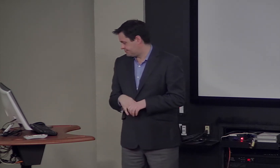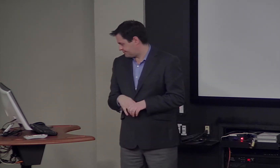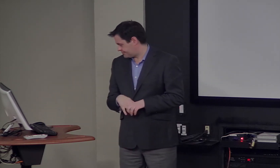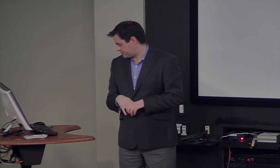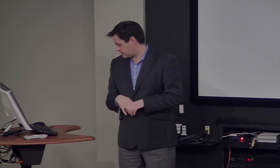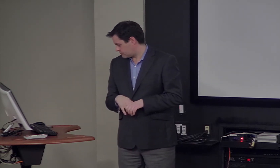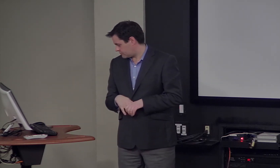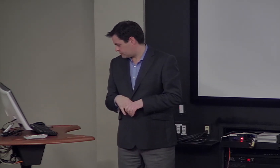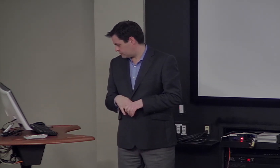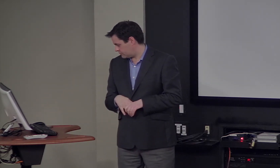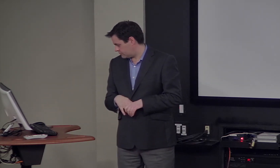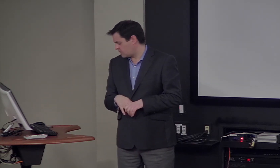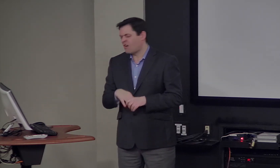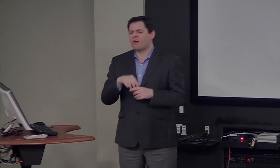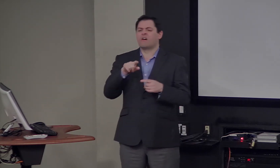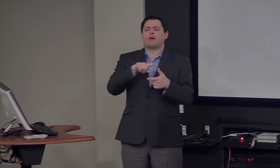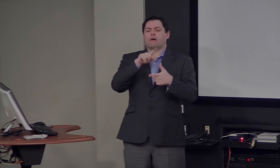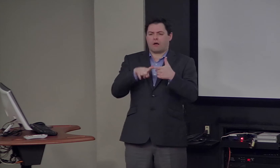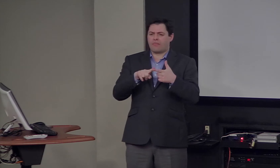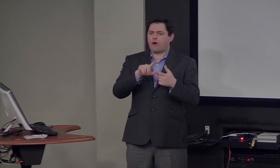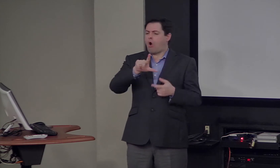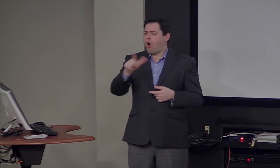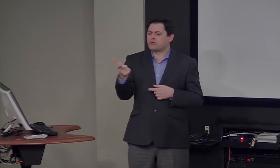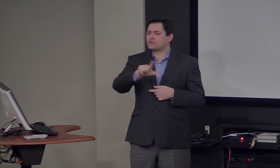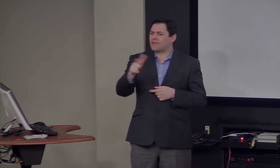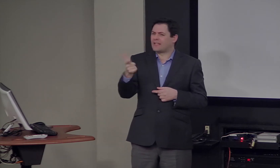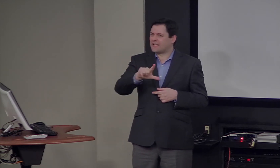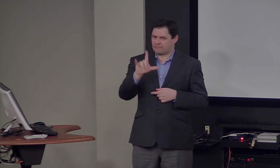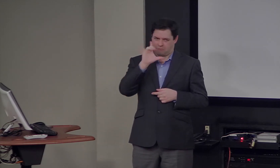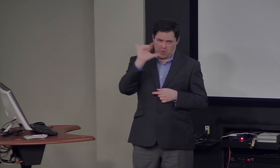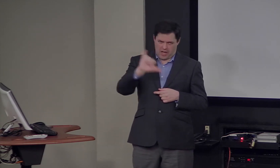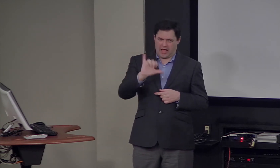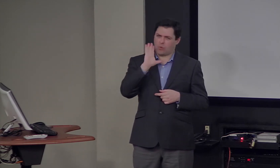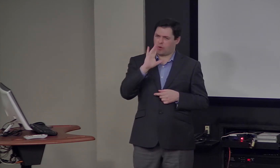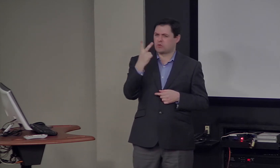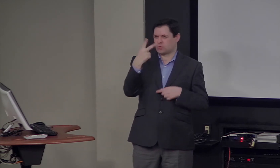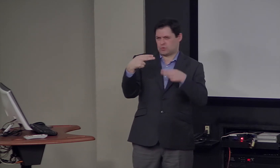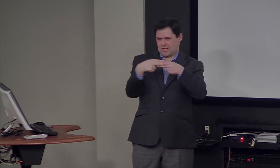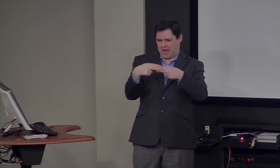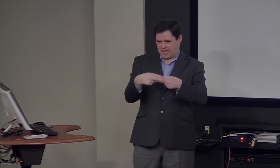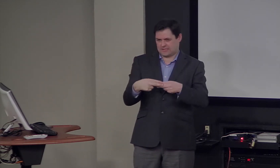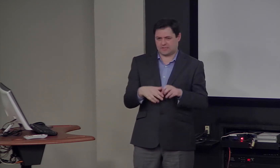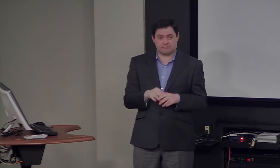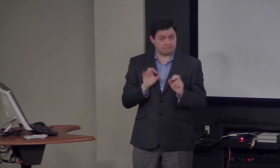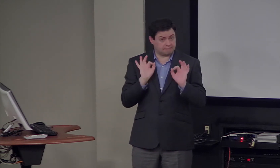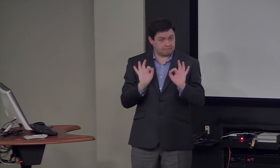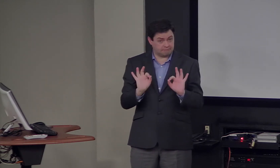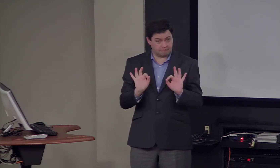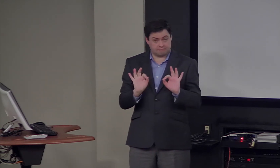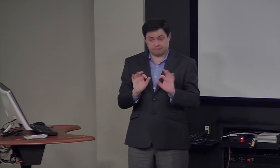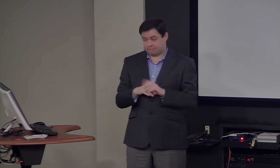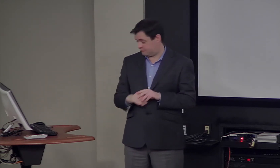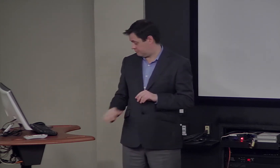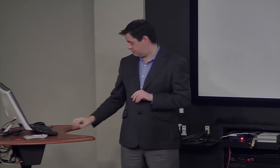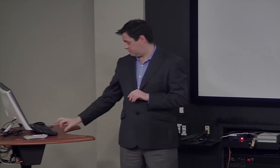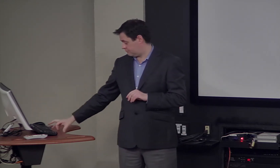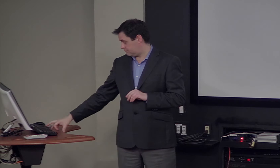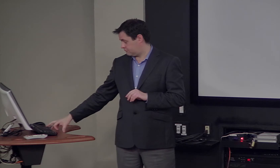some indicator of future ability to learn language. We looked at the alternating connections, and we'll take a look at that particular test on the next